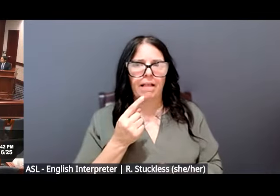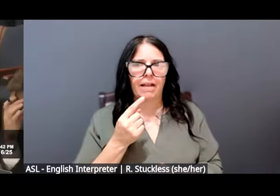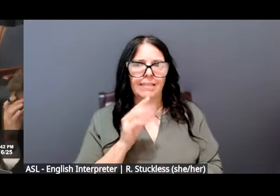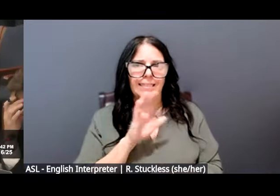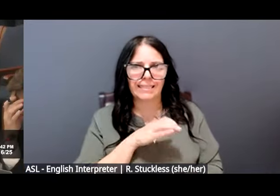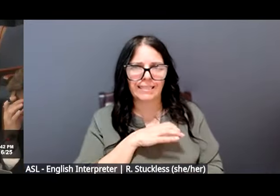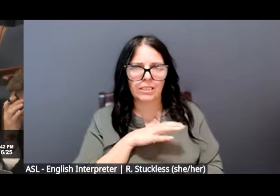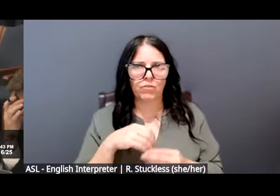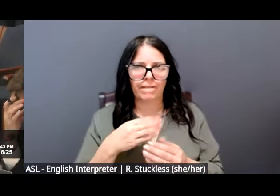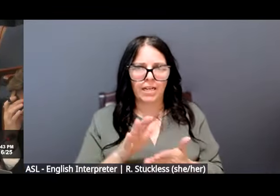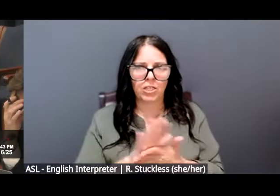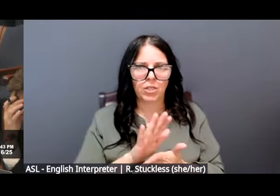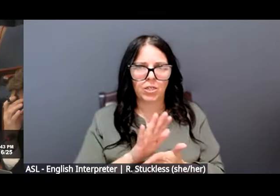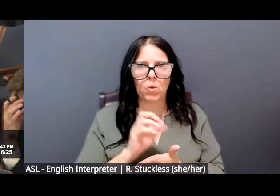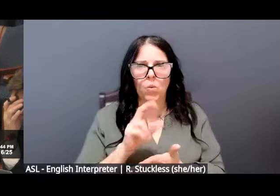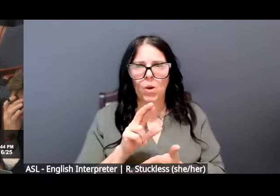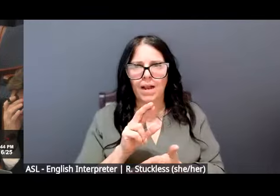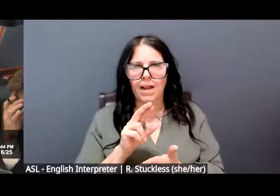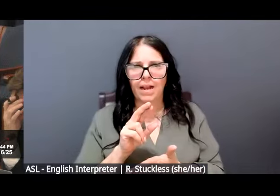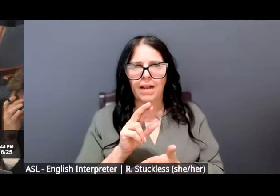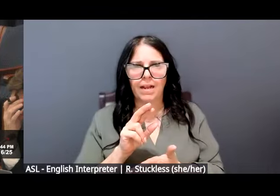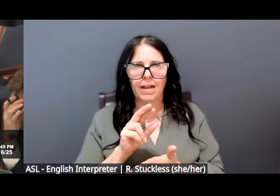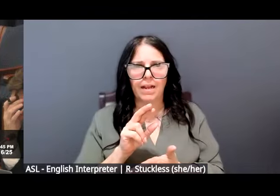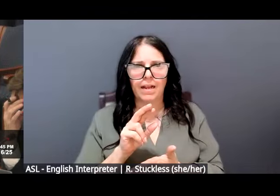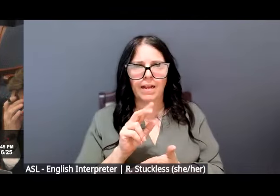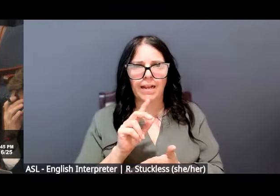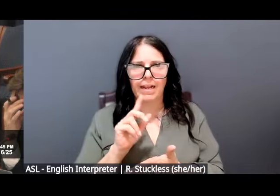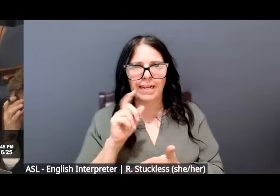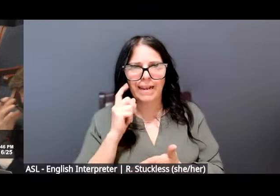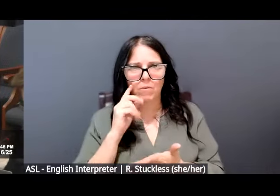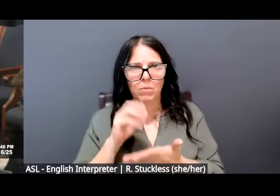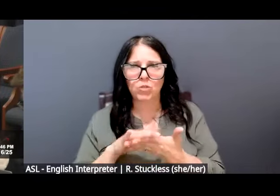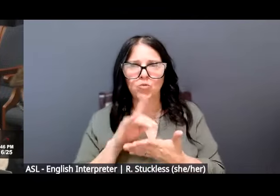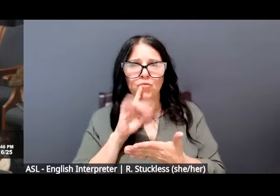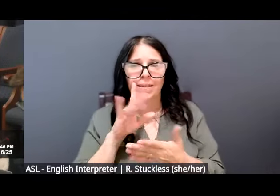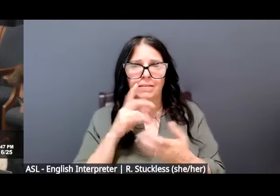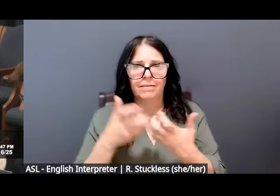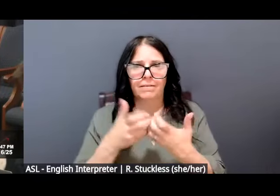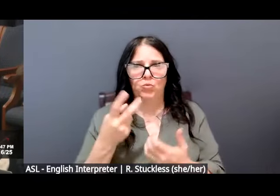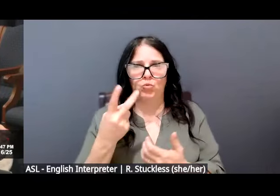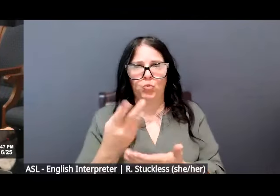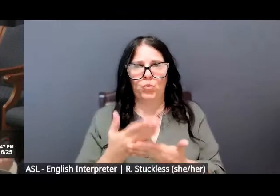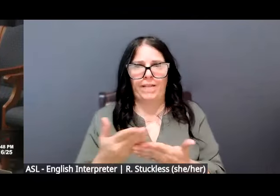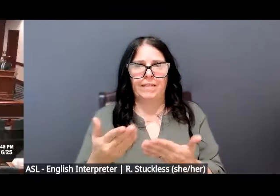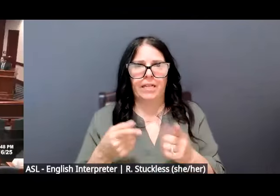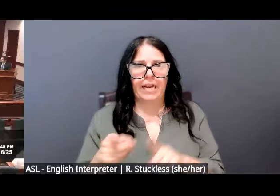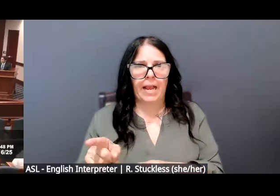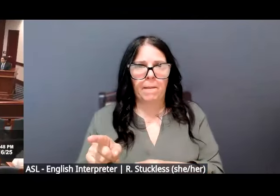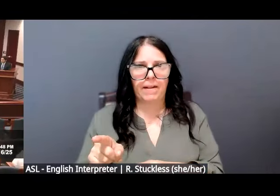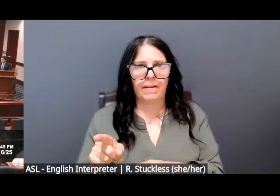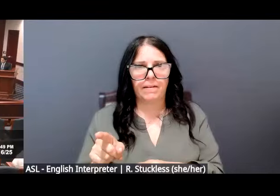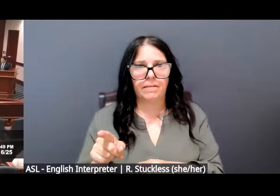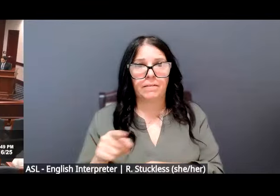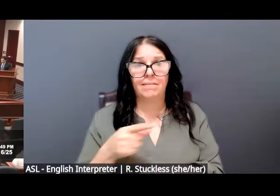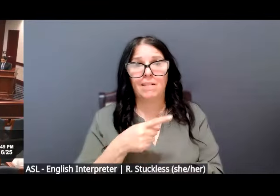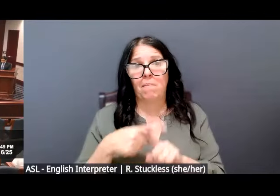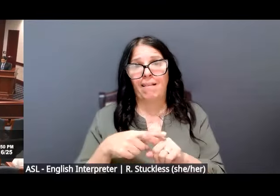combining two things that are happening. Then you're throwing in the qualified voter file too, which is going to make everybody